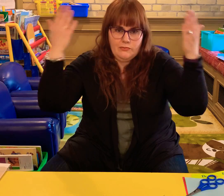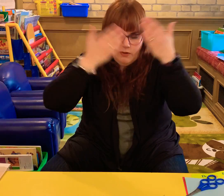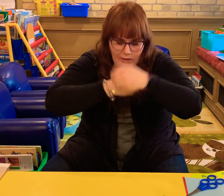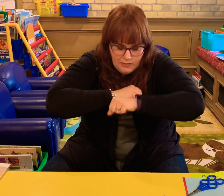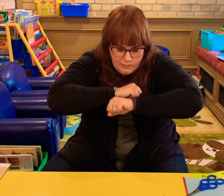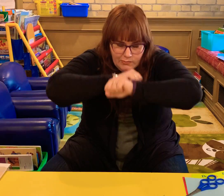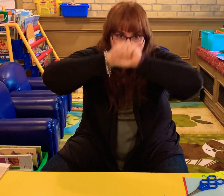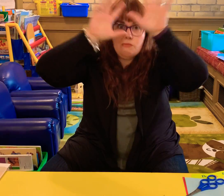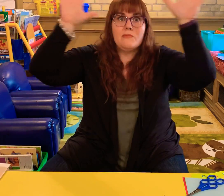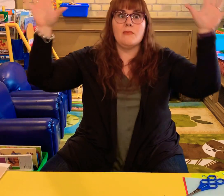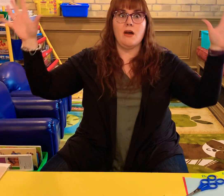okay okay